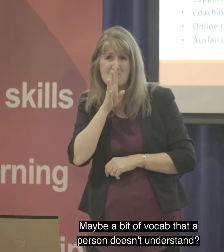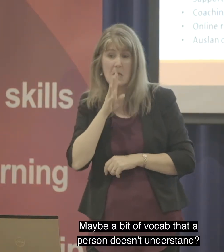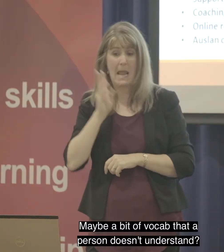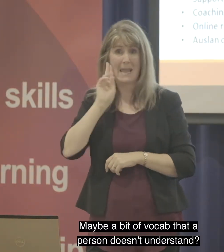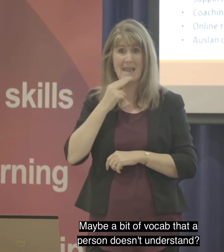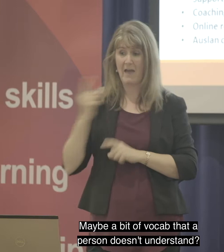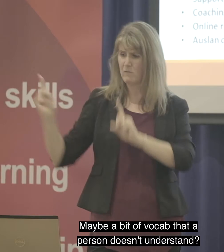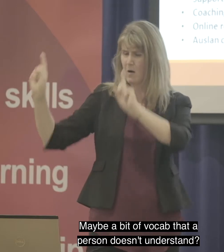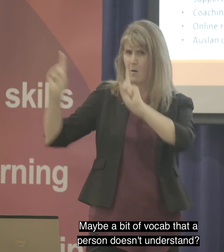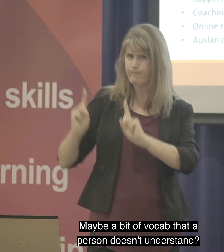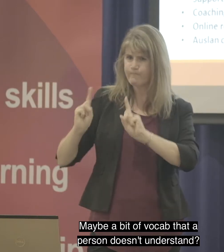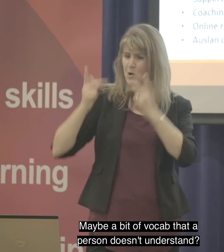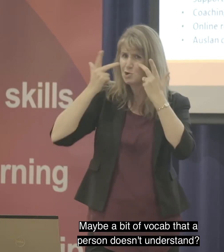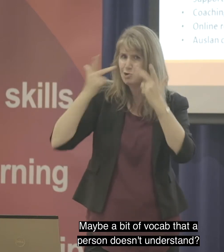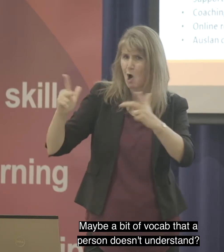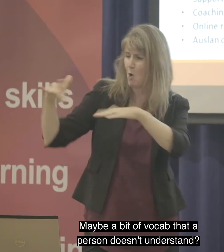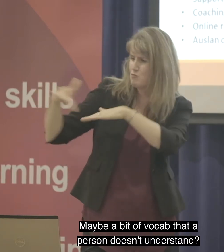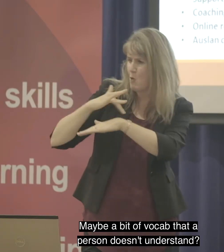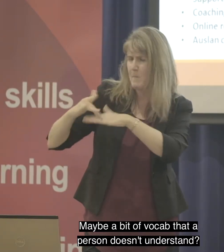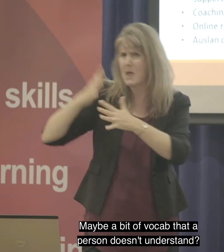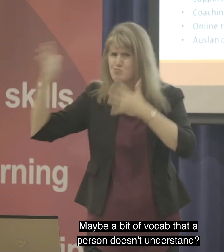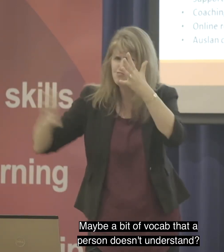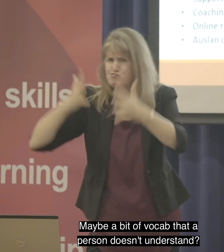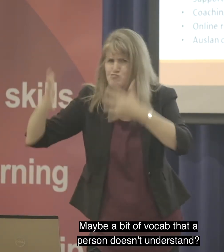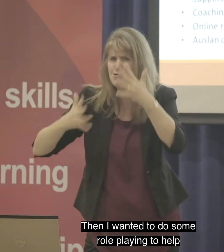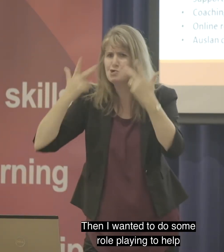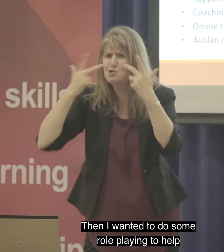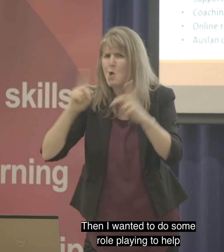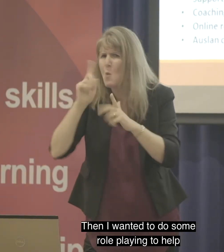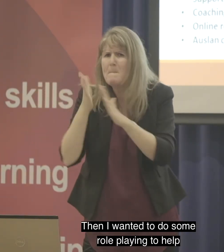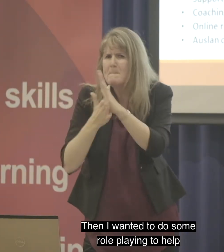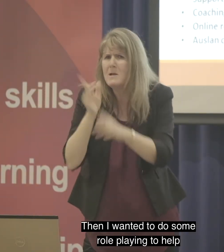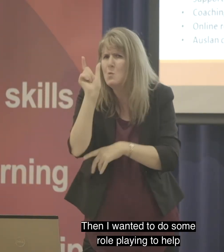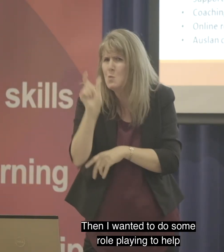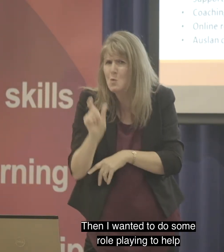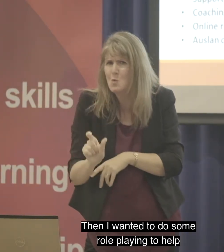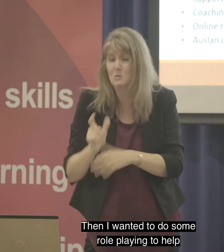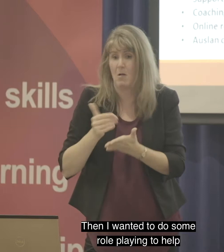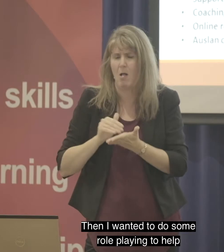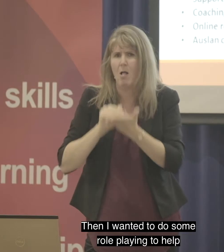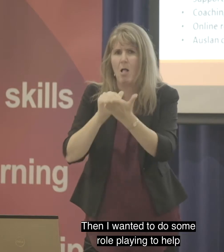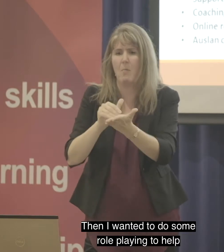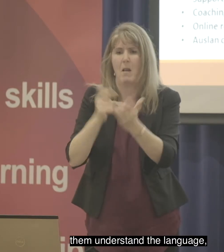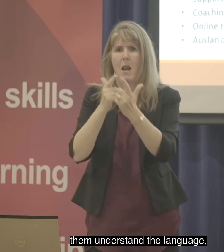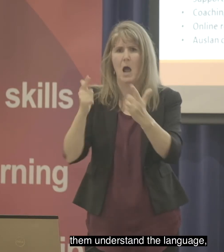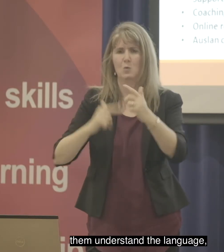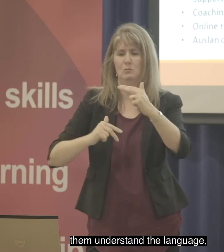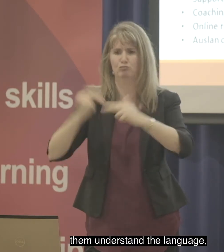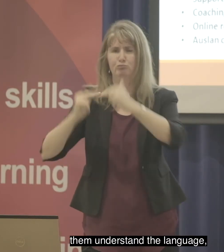Maybe there's a bit of vocab that a person doesn't understand, then I will actually do some role playing to help them understand the language